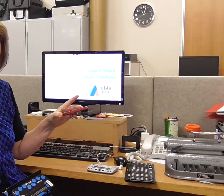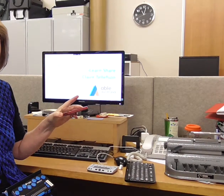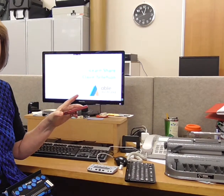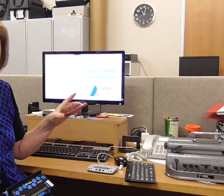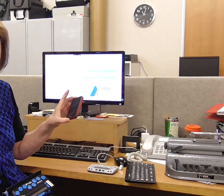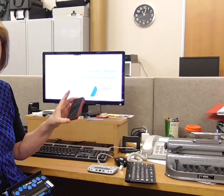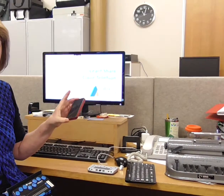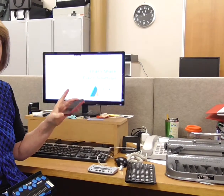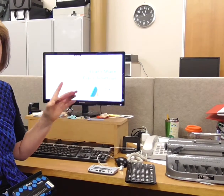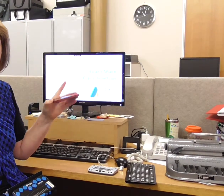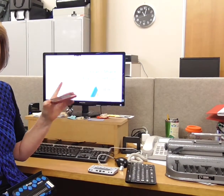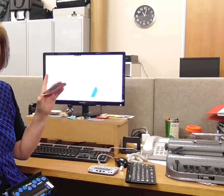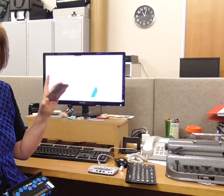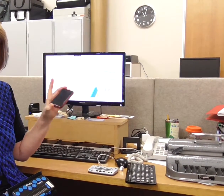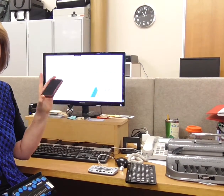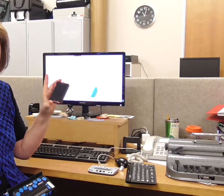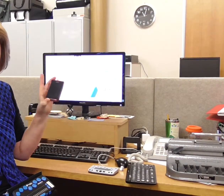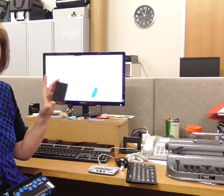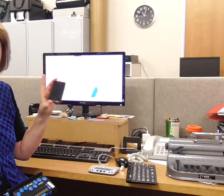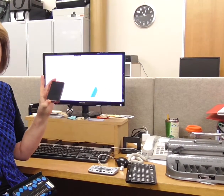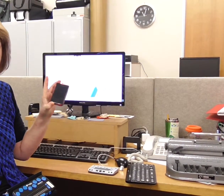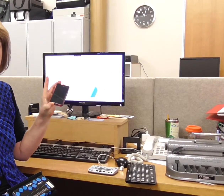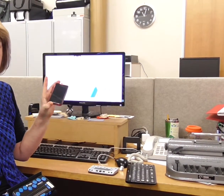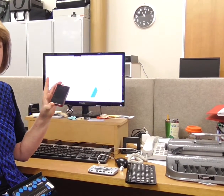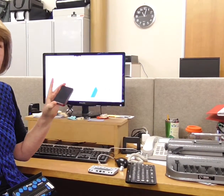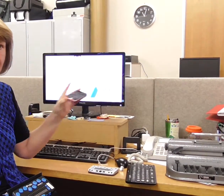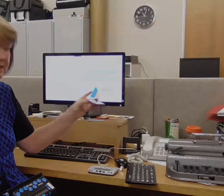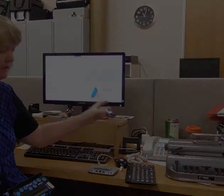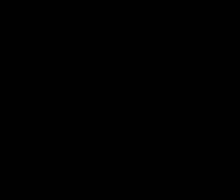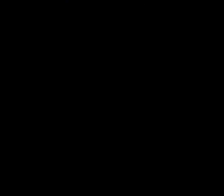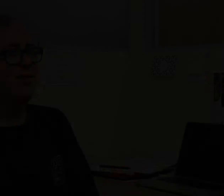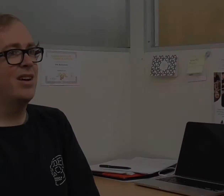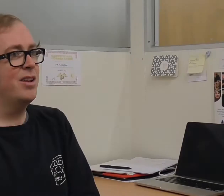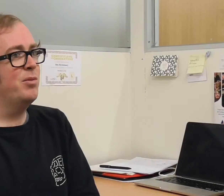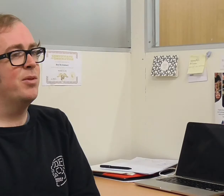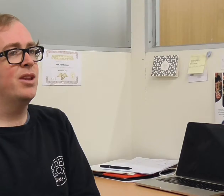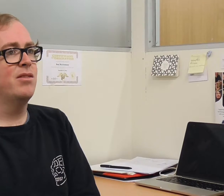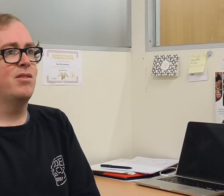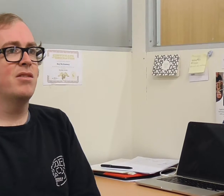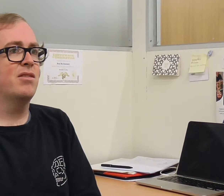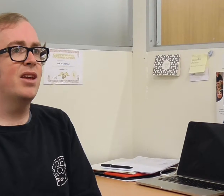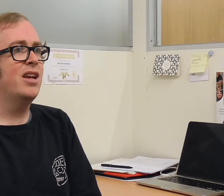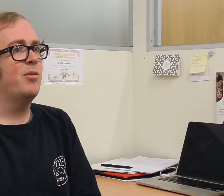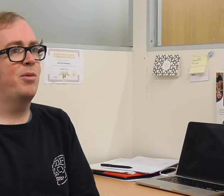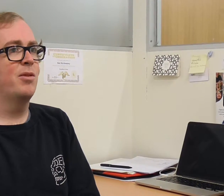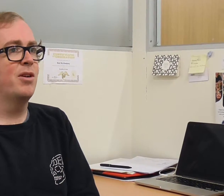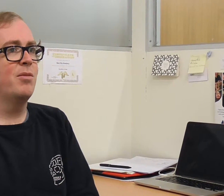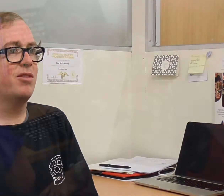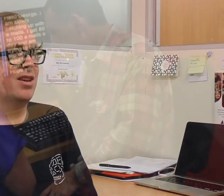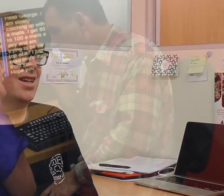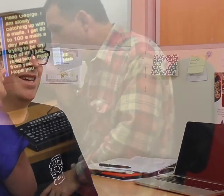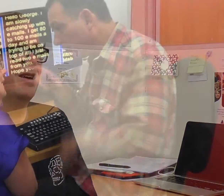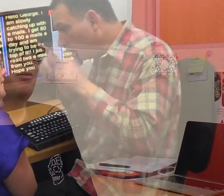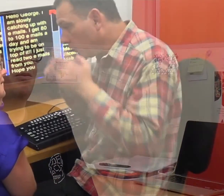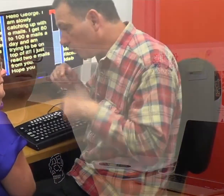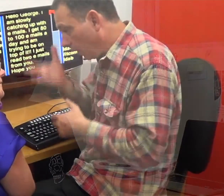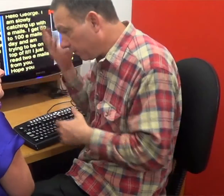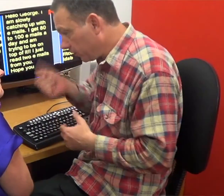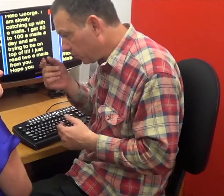inbuilt accessibility. So any donations of old devices would be great. The starting point is just setting up programs that can get the deaf